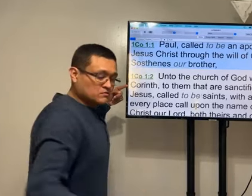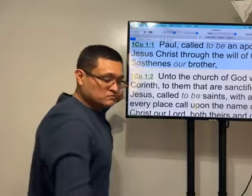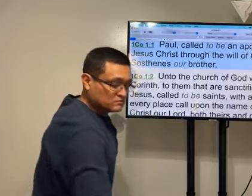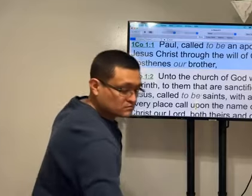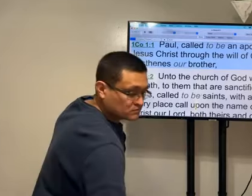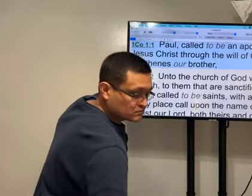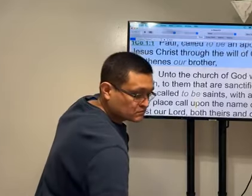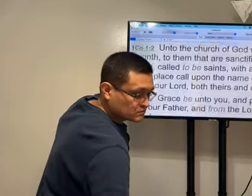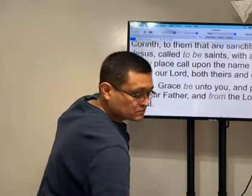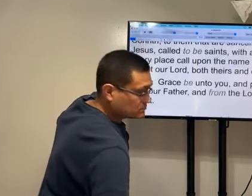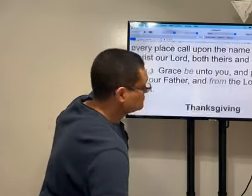Okay?